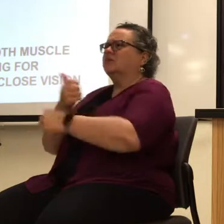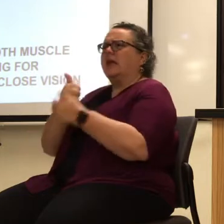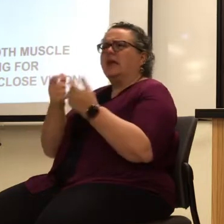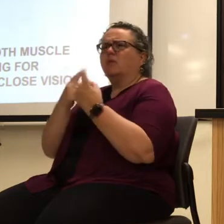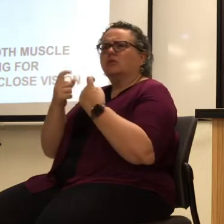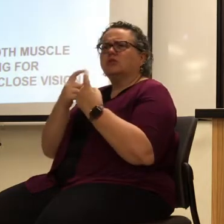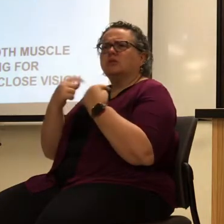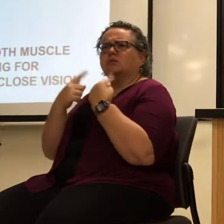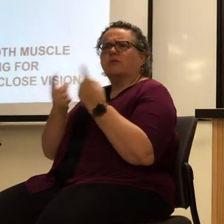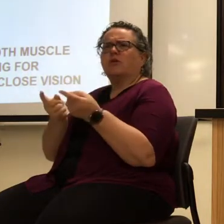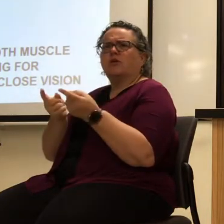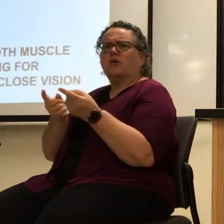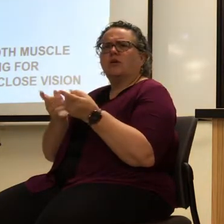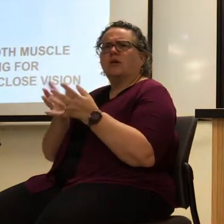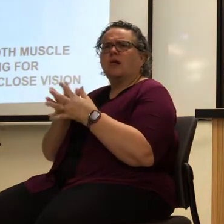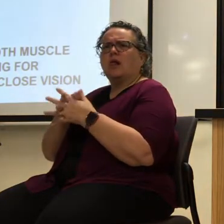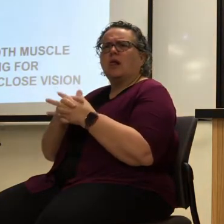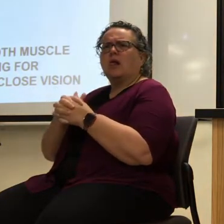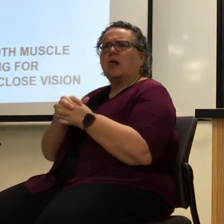questions?